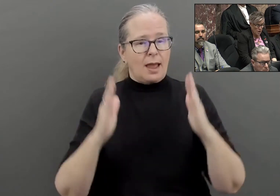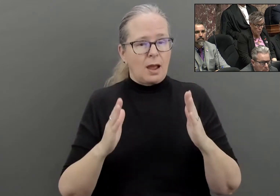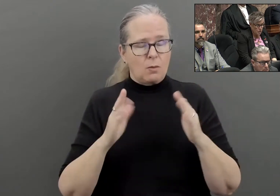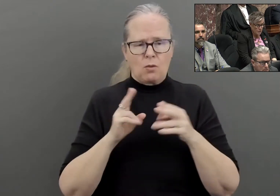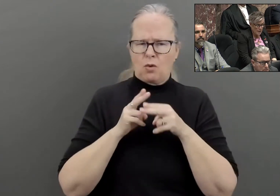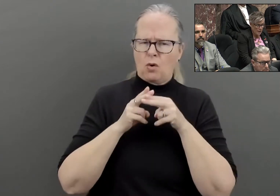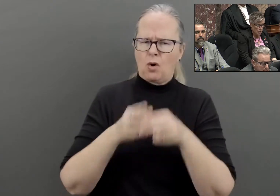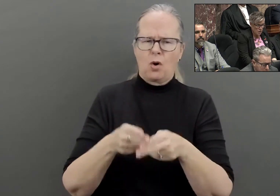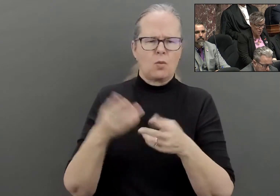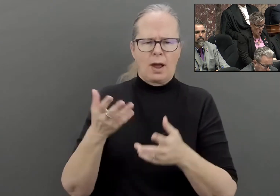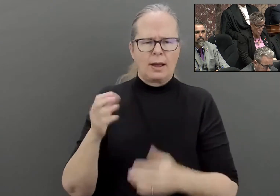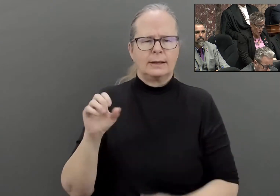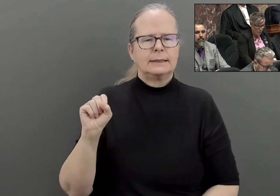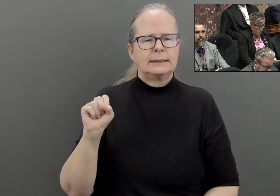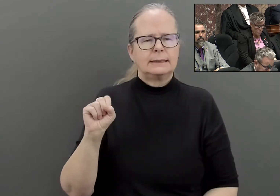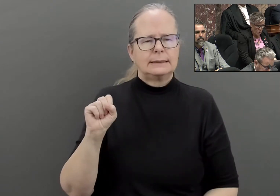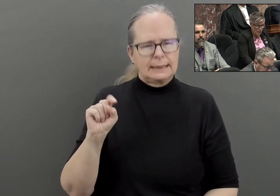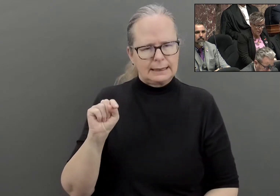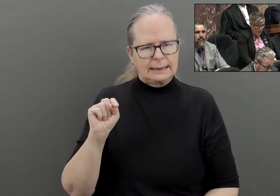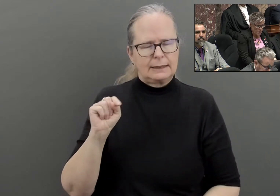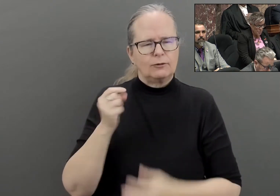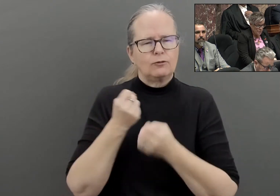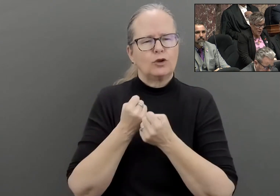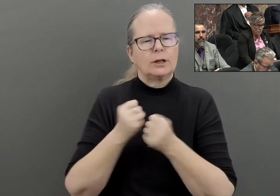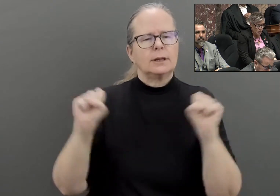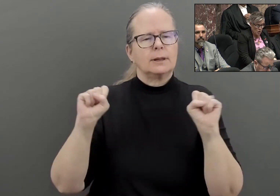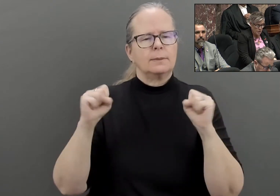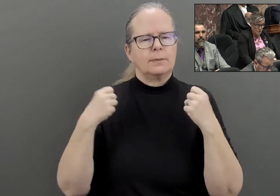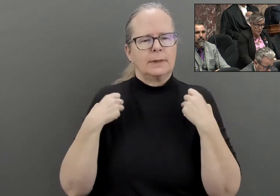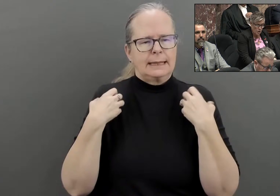Mainland, Richard and Angie, the operators, saw a need